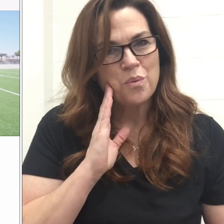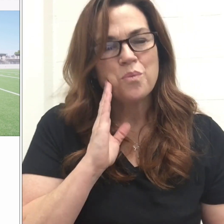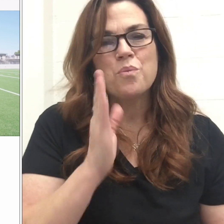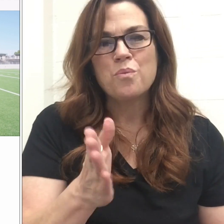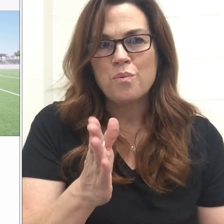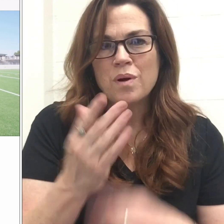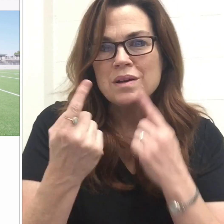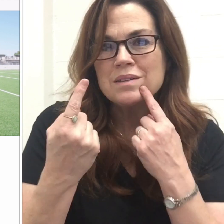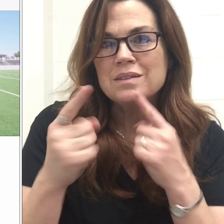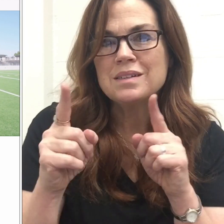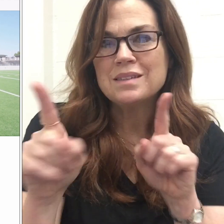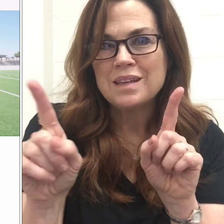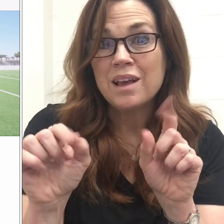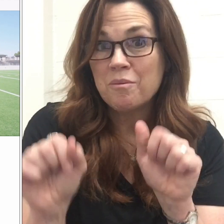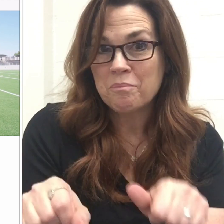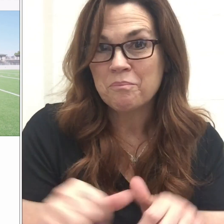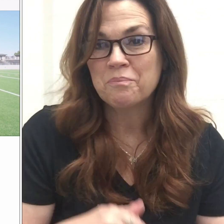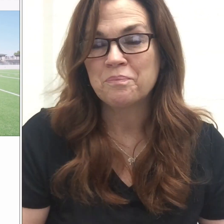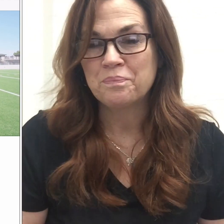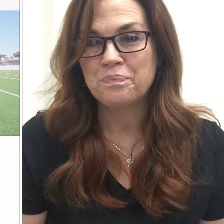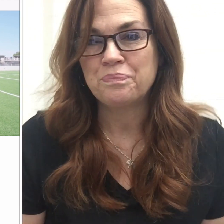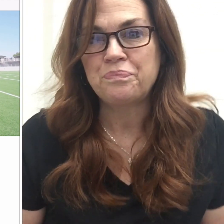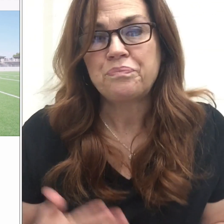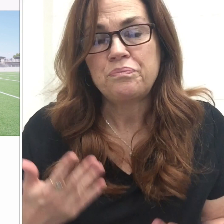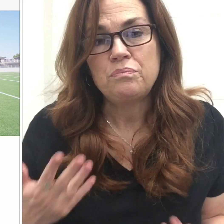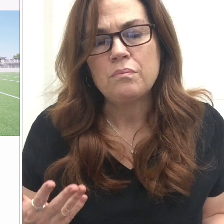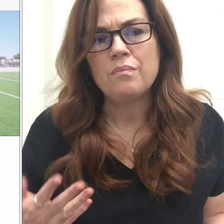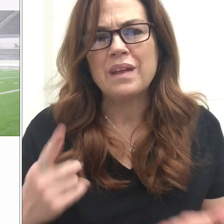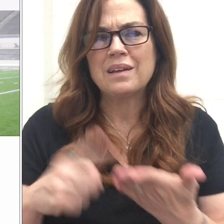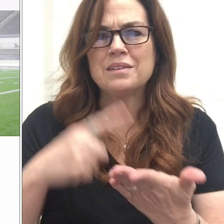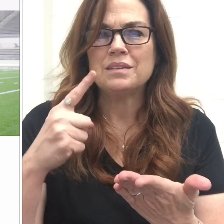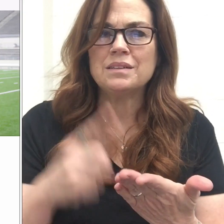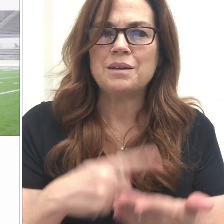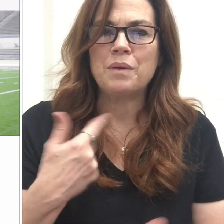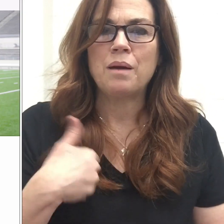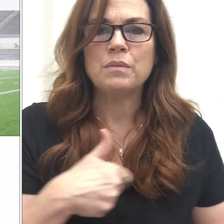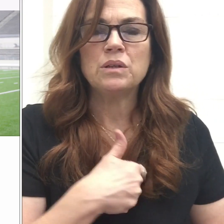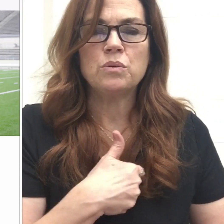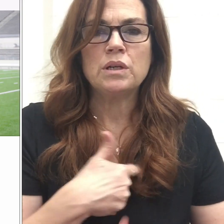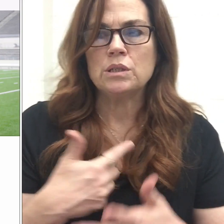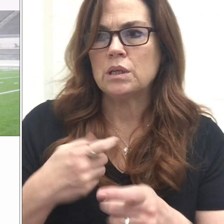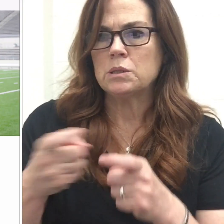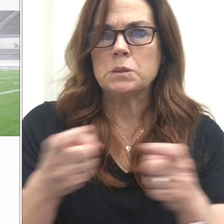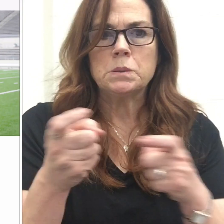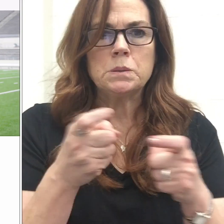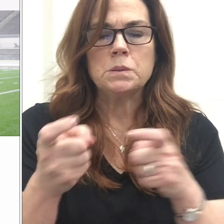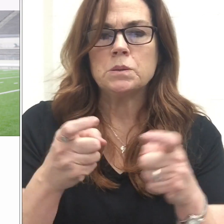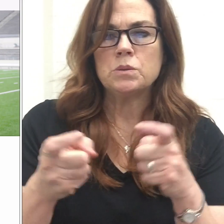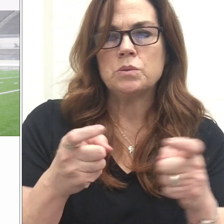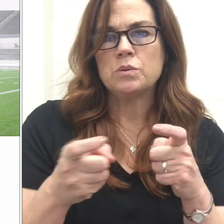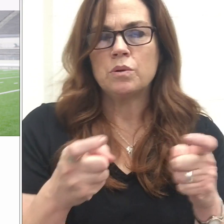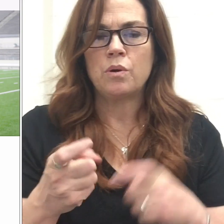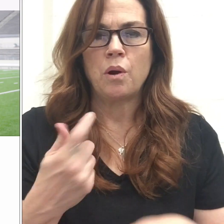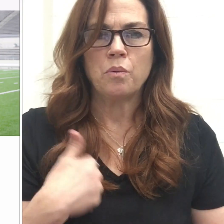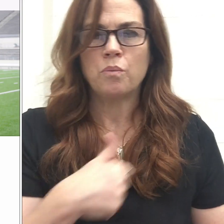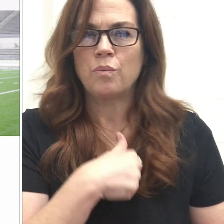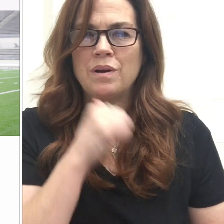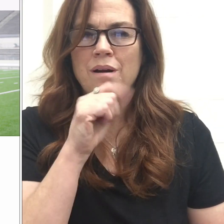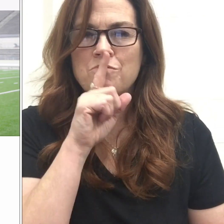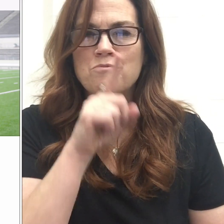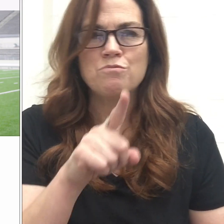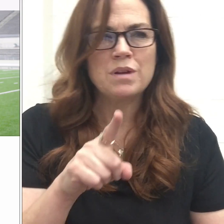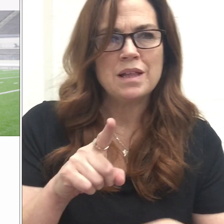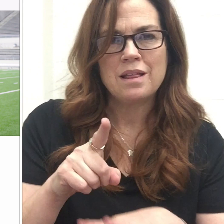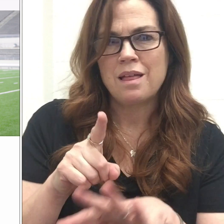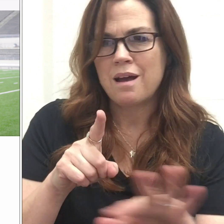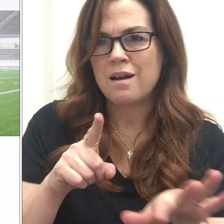cruise 10-2, sitting at 65 on cruise control. You know, hey, I may not be as good as I could be, but at least I'm not making